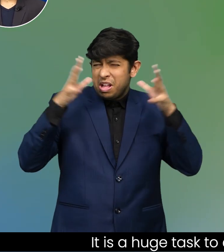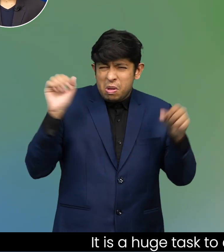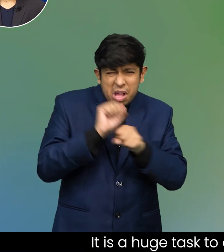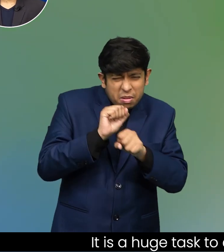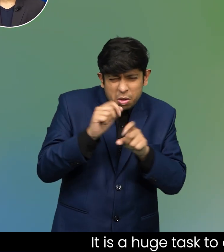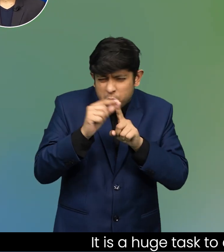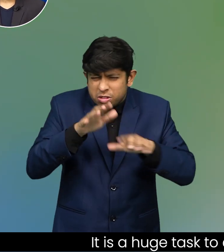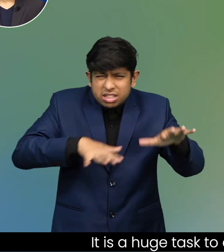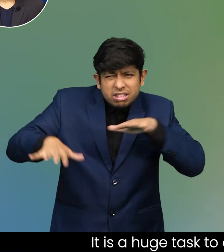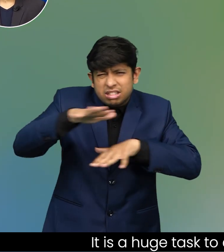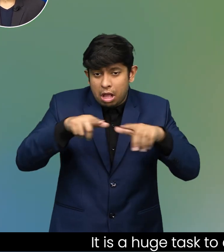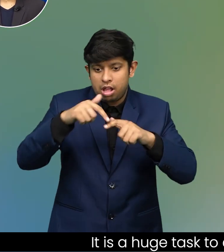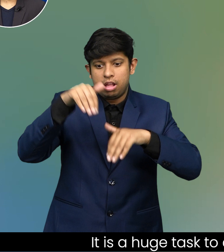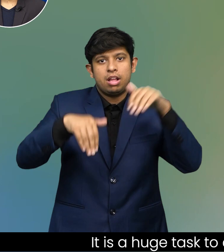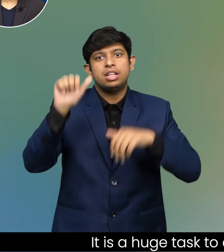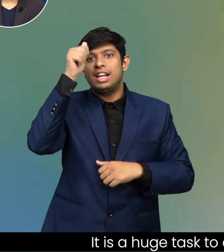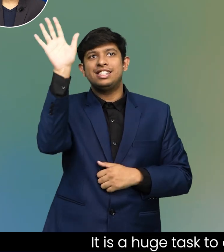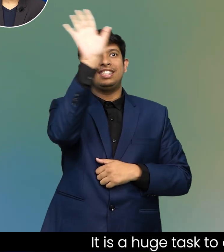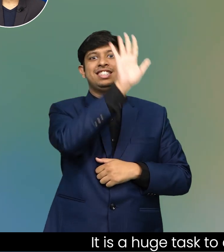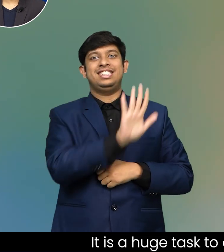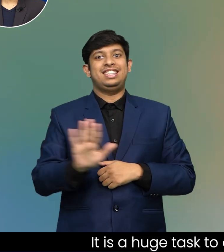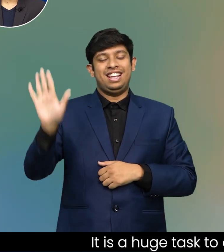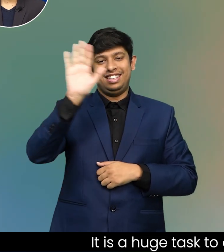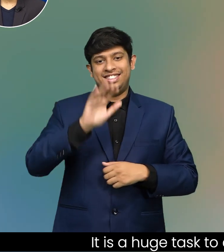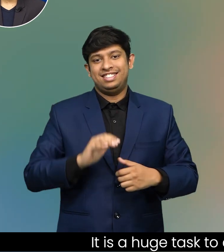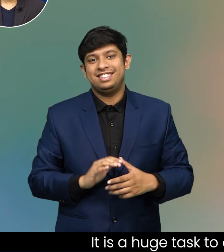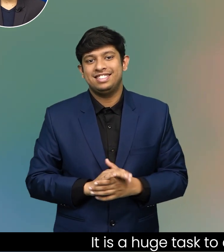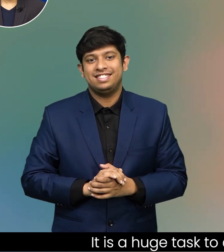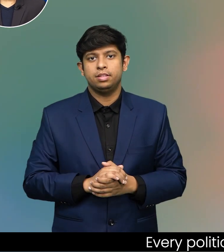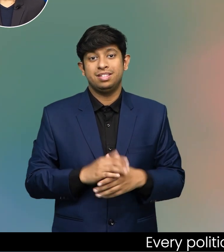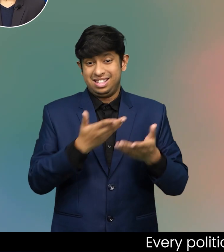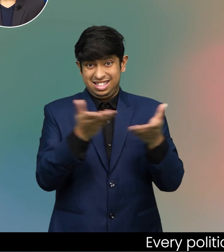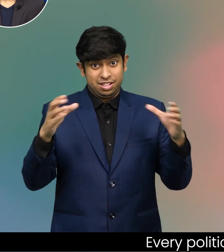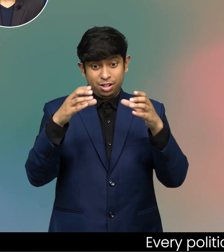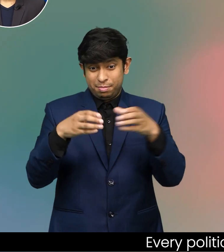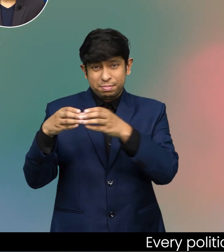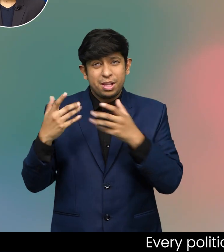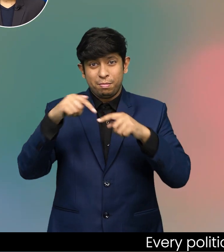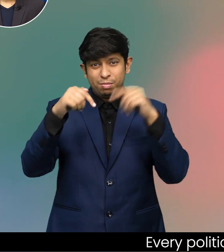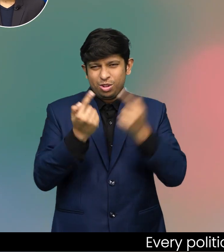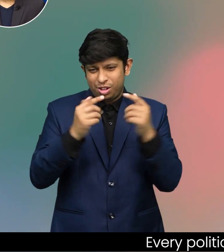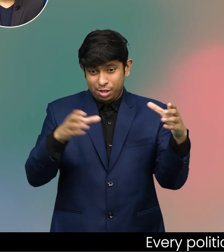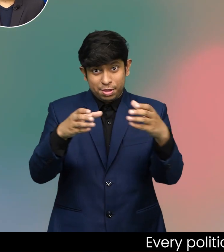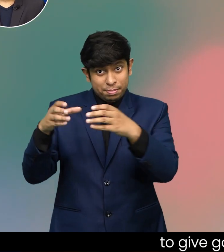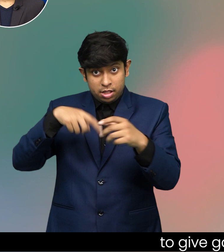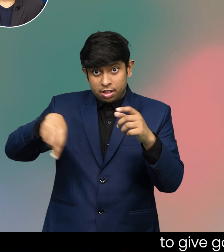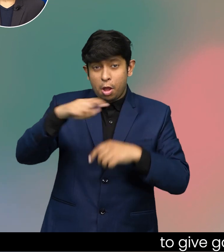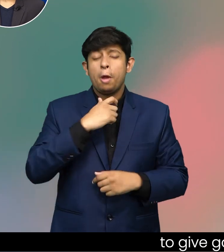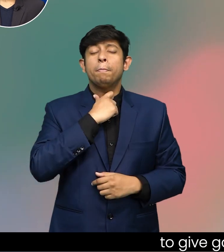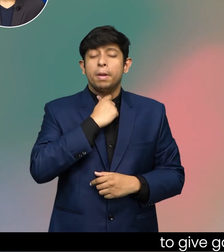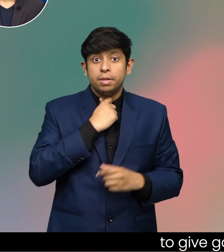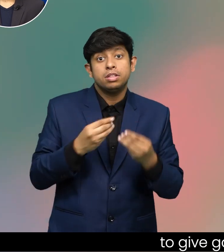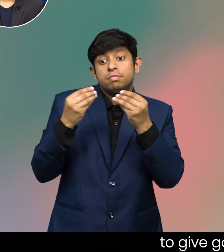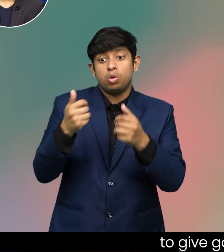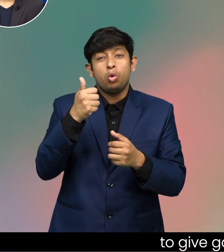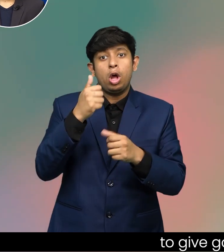It is a huge task to conduct elections in India. Every political party promises to give